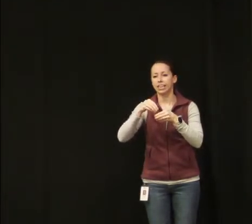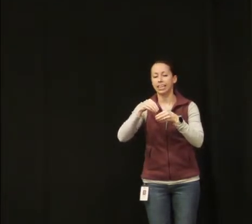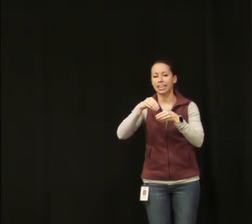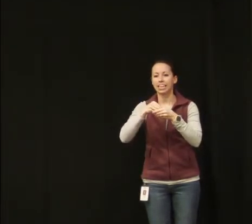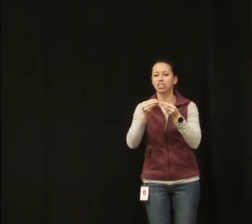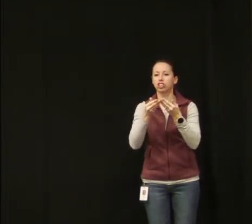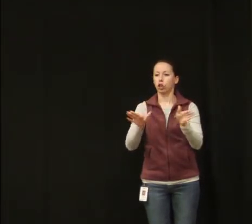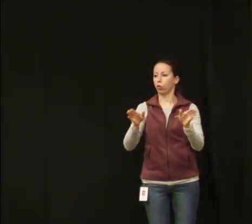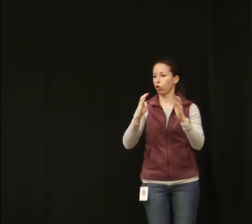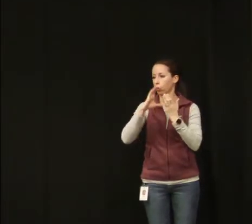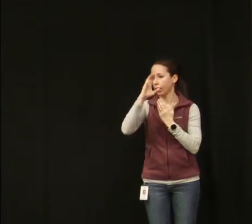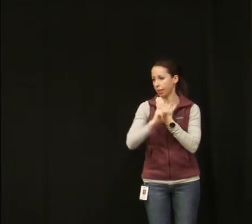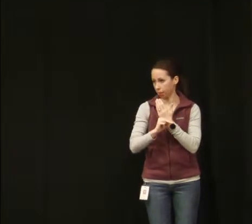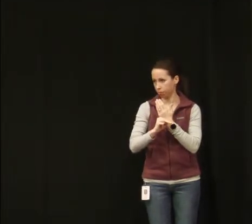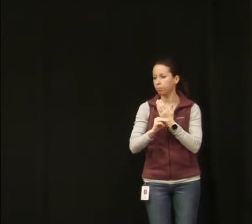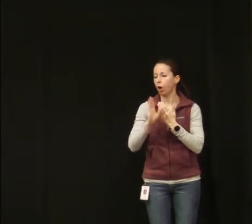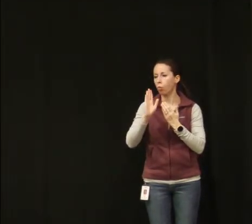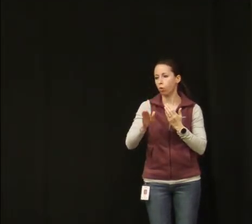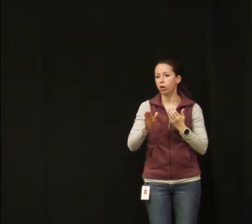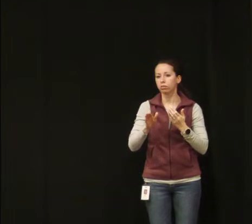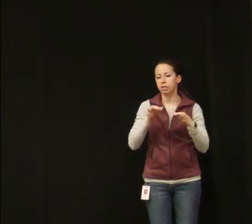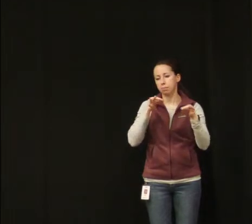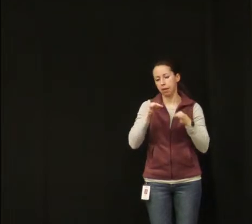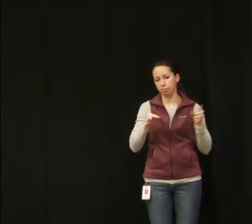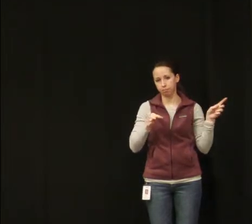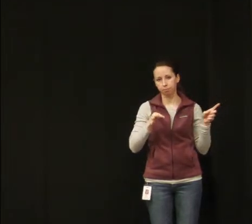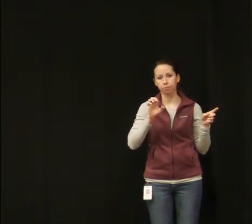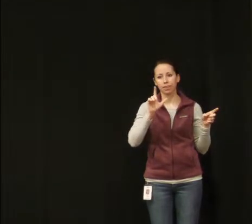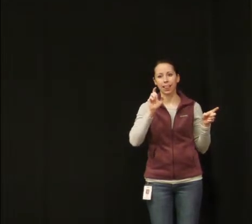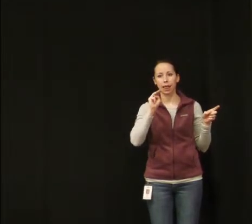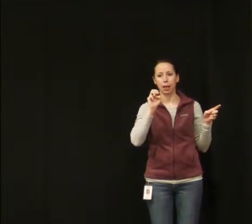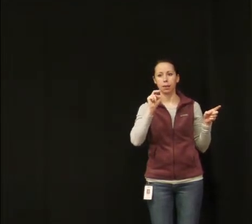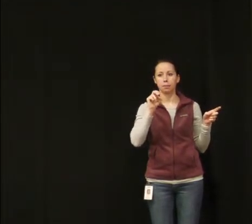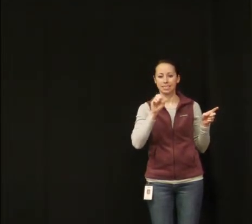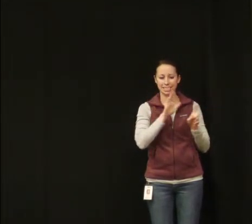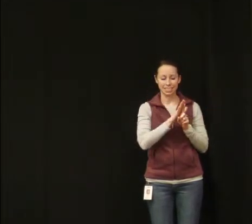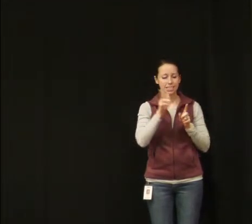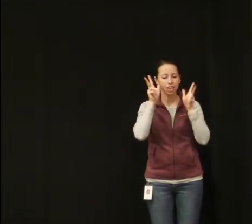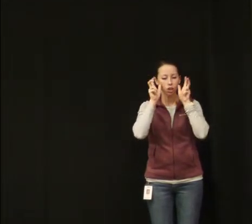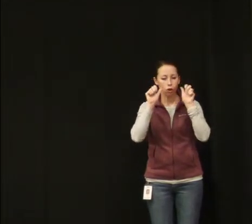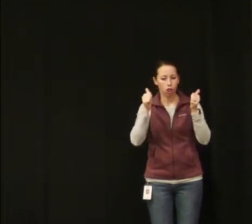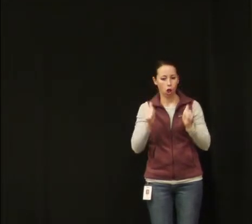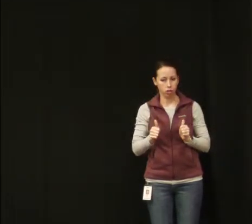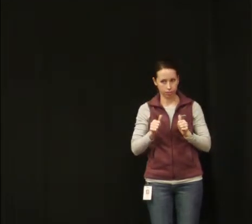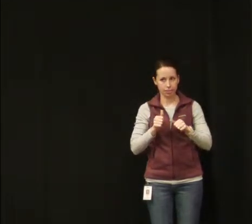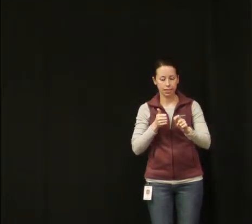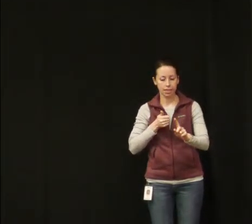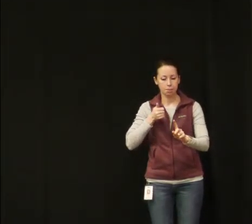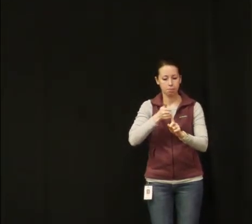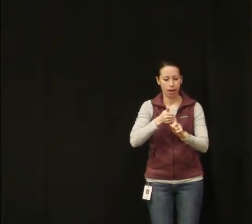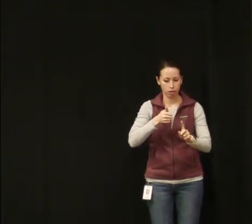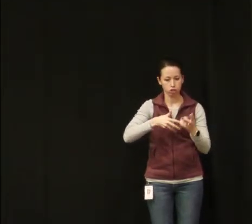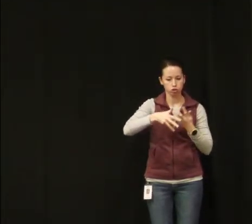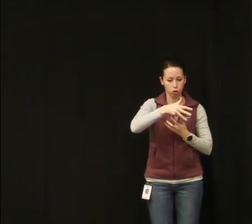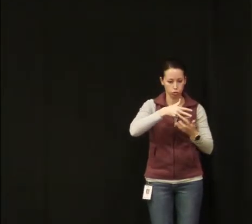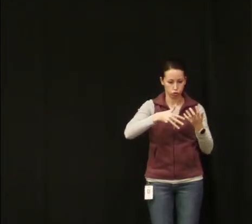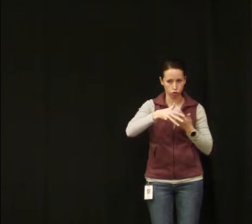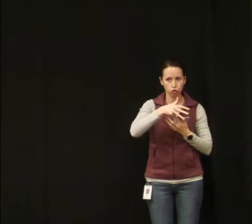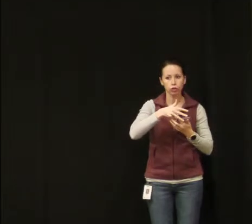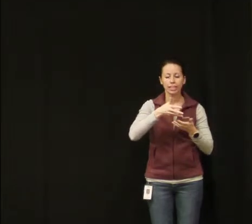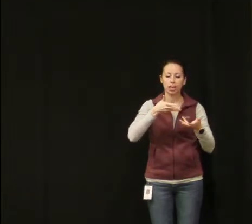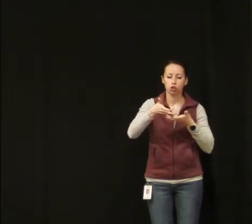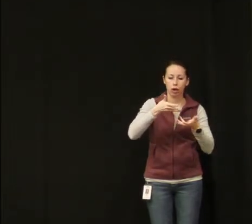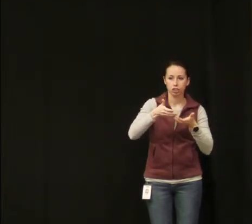adverse effect statement. Clement's hearing loss impacts his social and interactions with others,